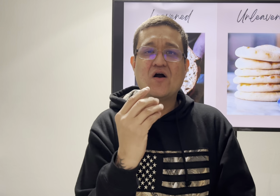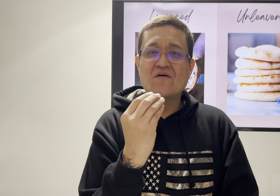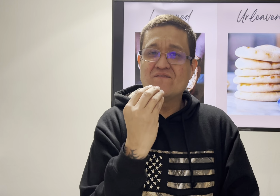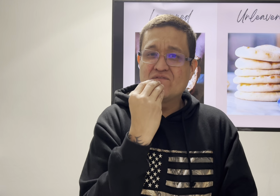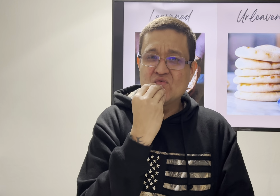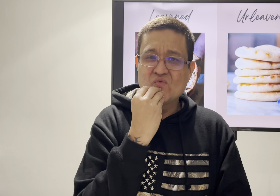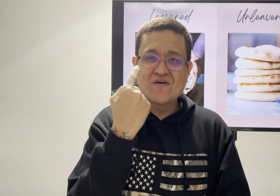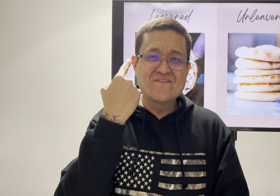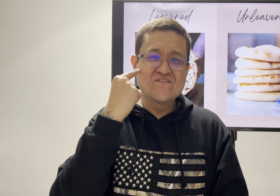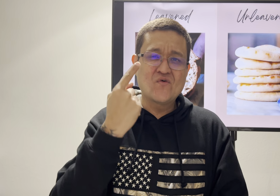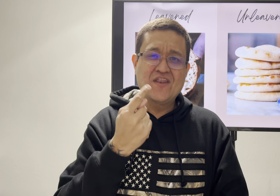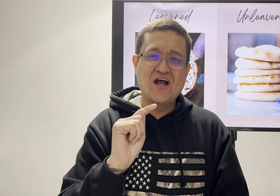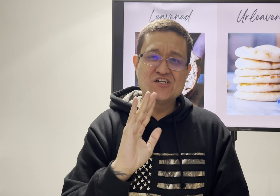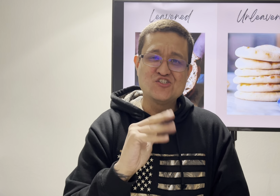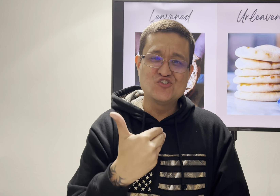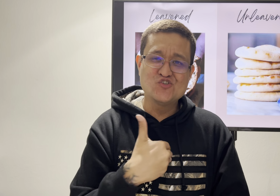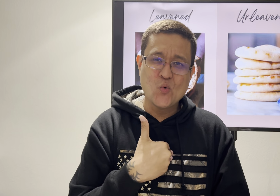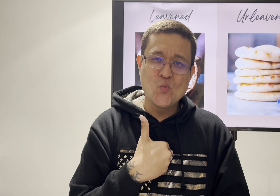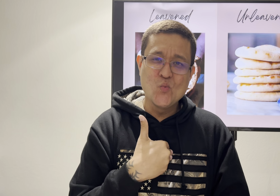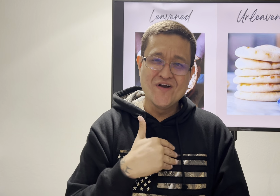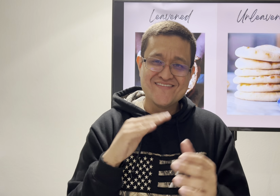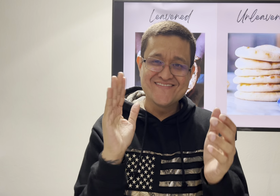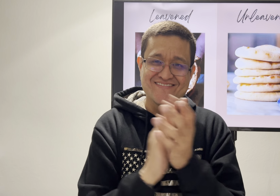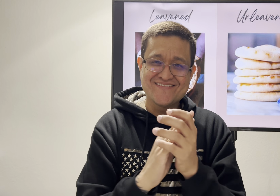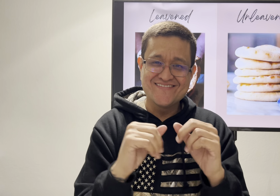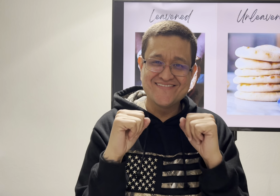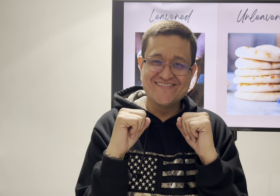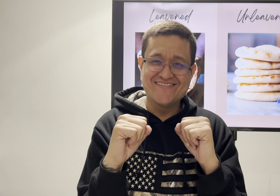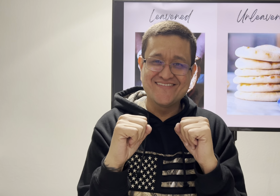Today's vlog title, The Fit for the Soul.